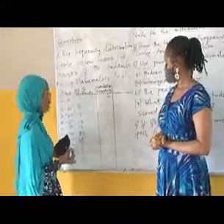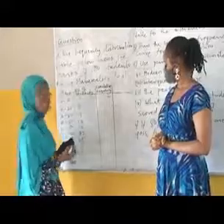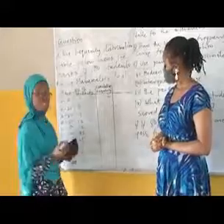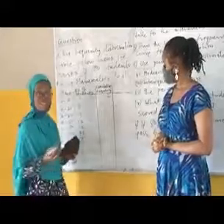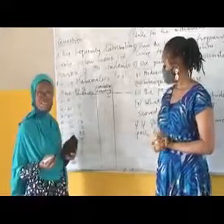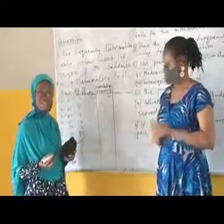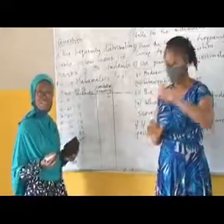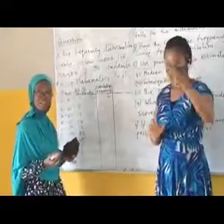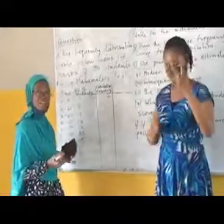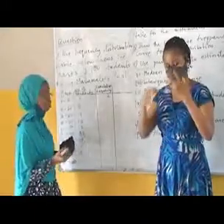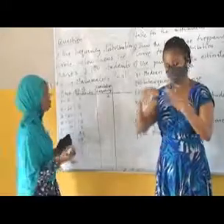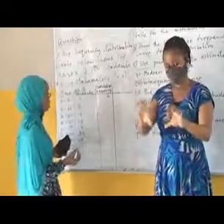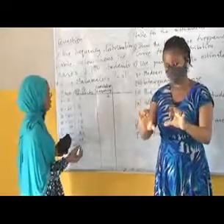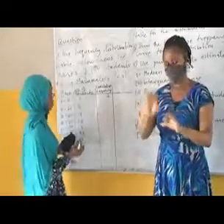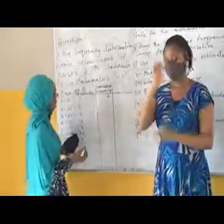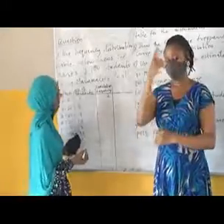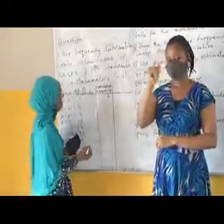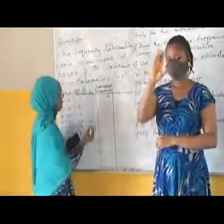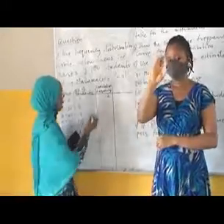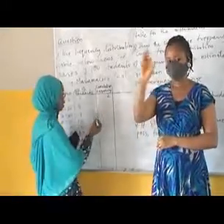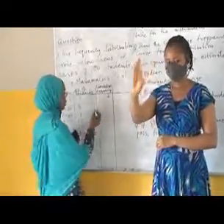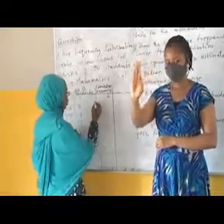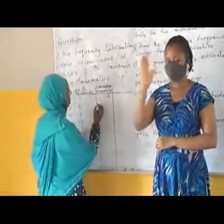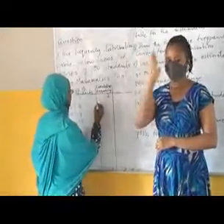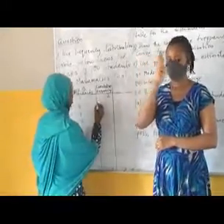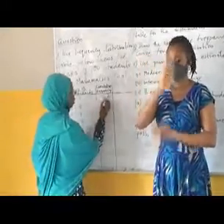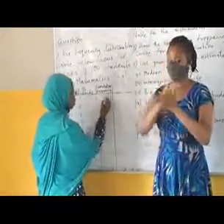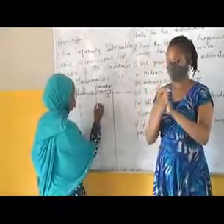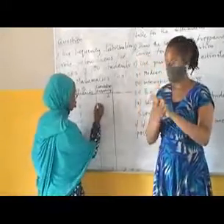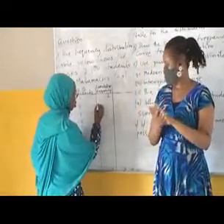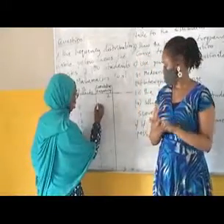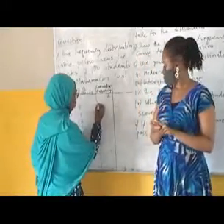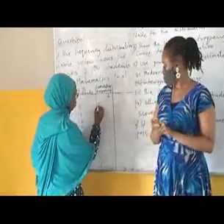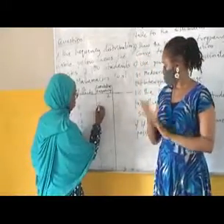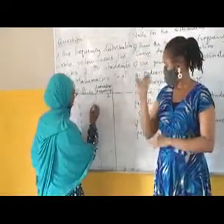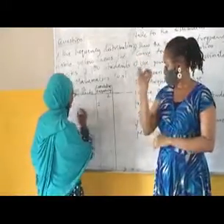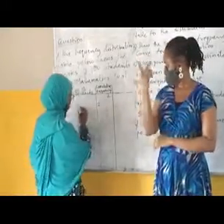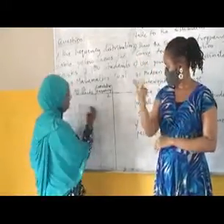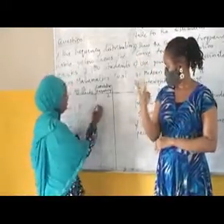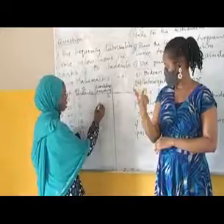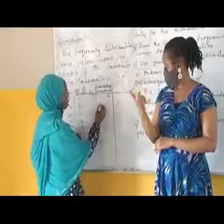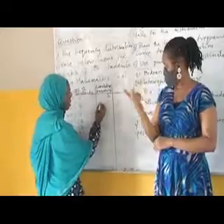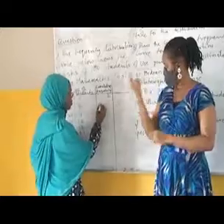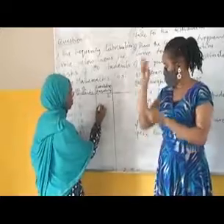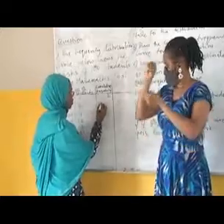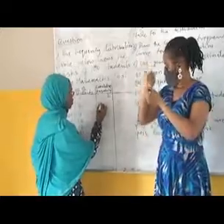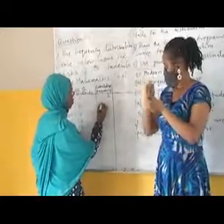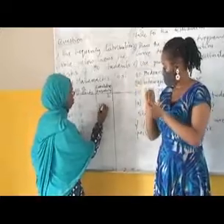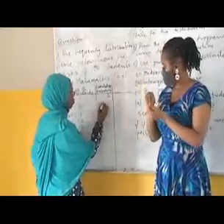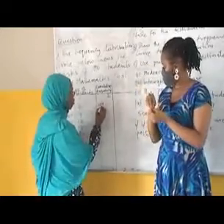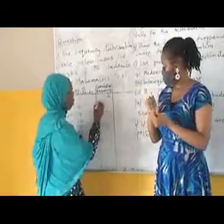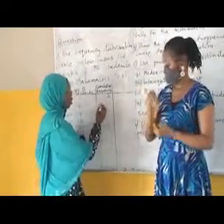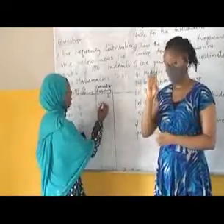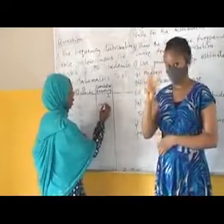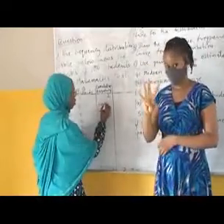for the second class, the cumulative frequency will now give us these 2 you have here plus the next